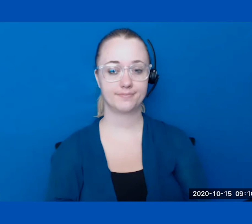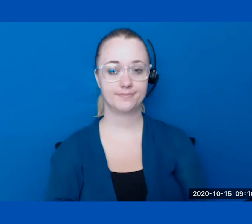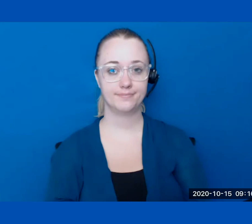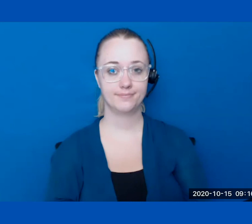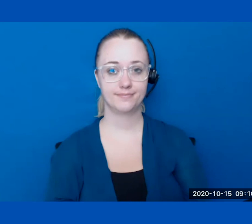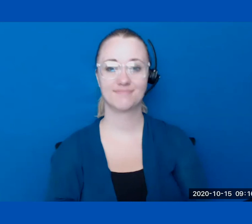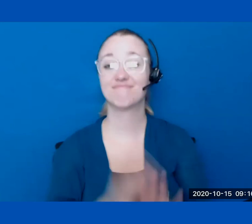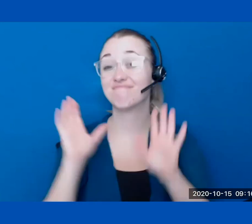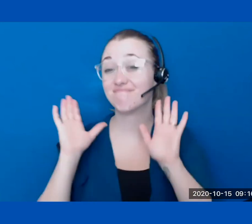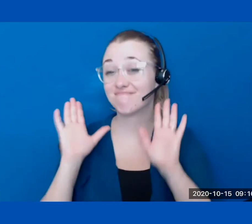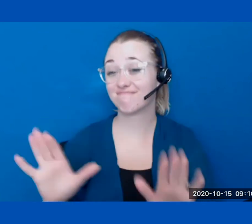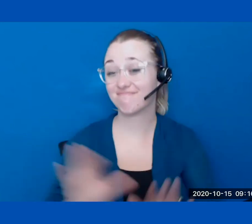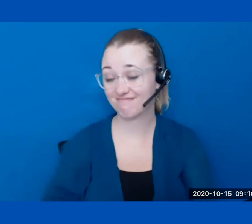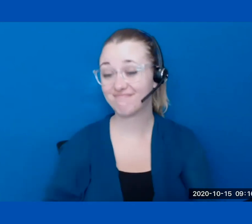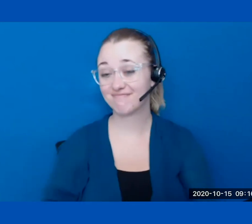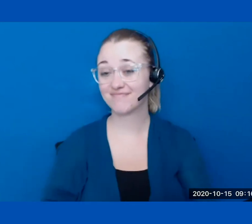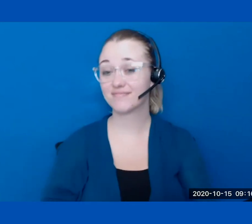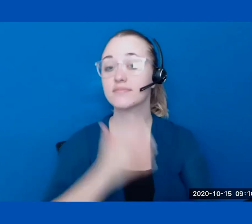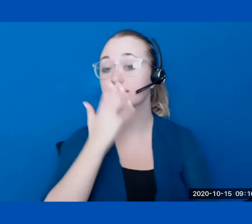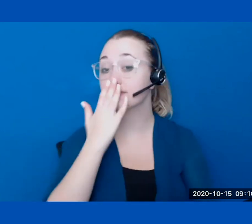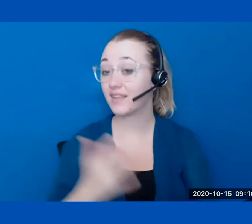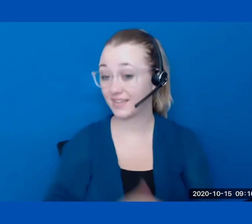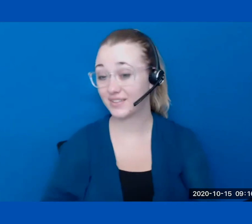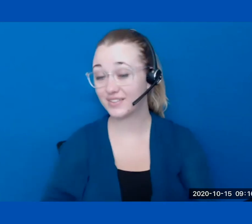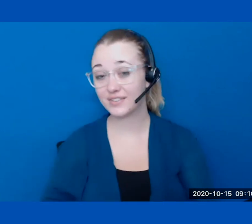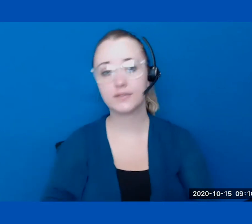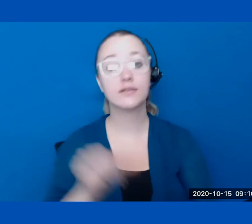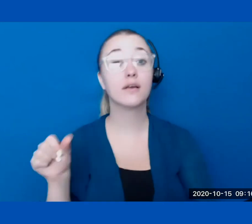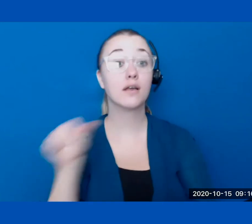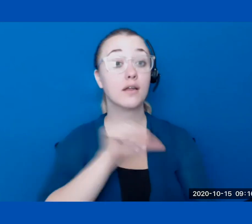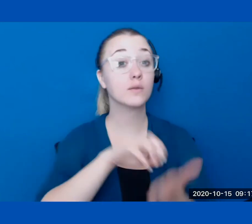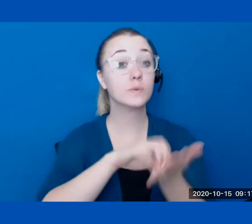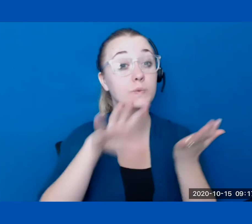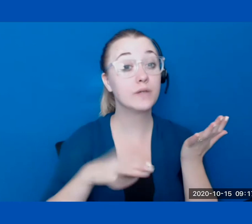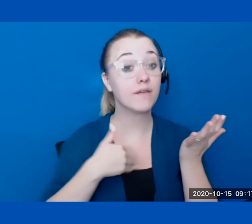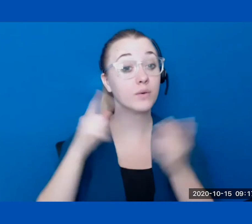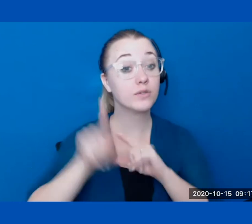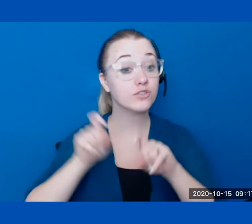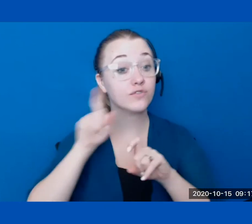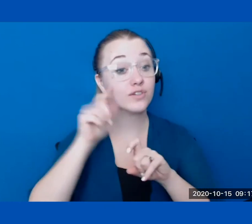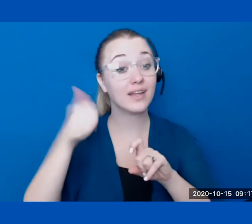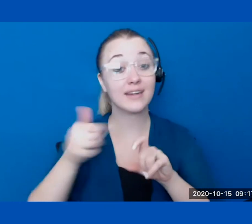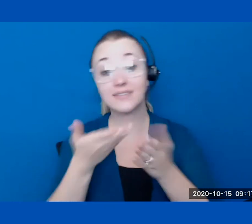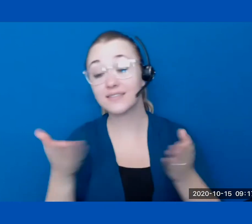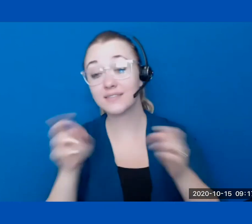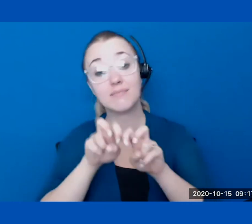Wonderful. Yeah. Mhm. Thank you. Does another student have a question for any of the panelists?